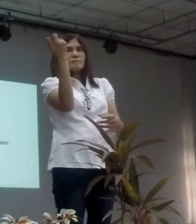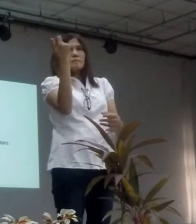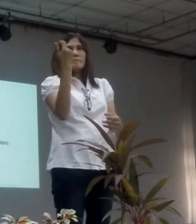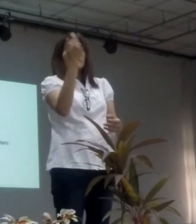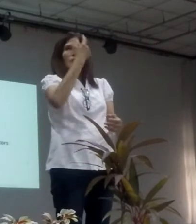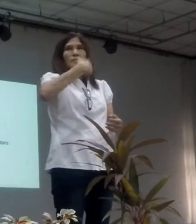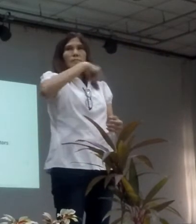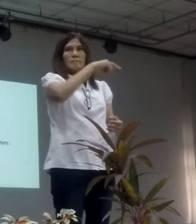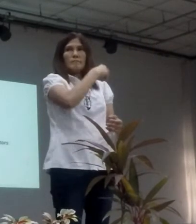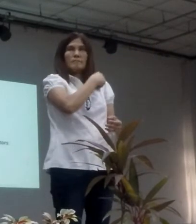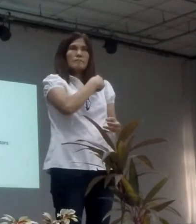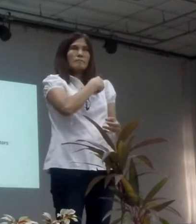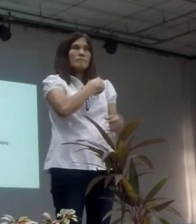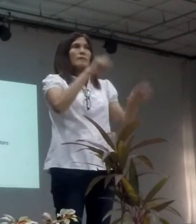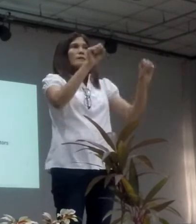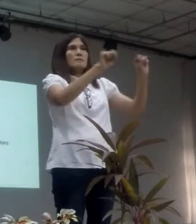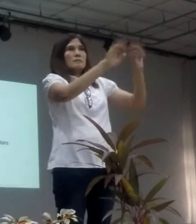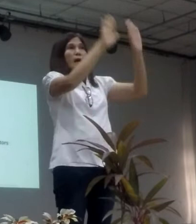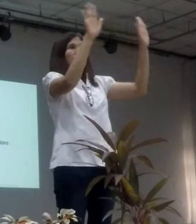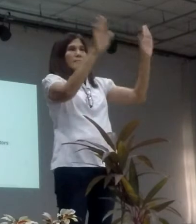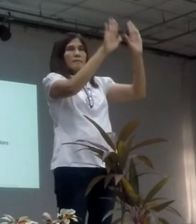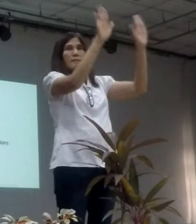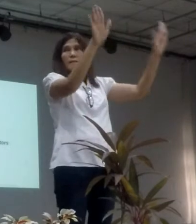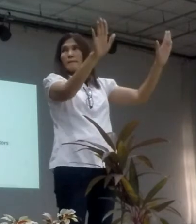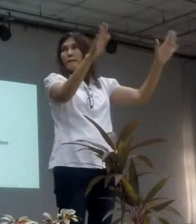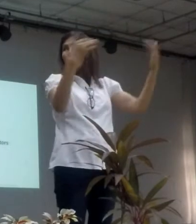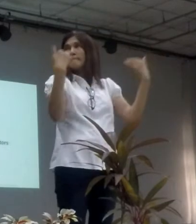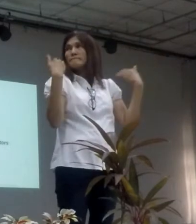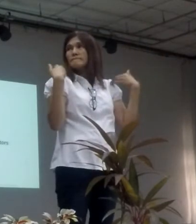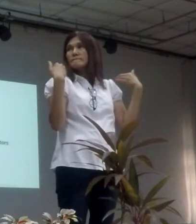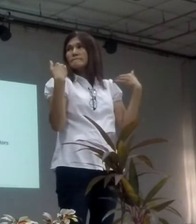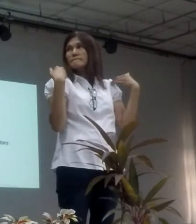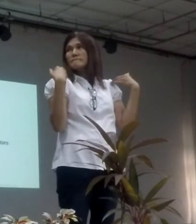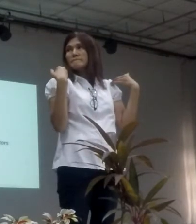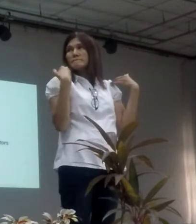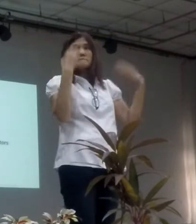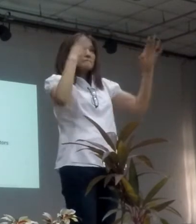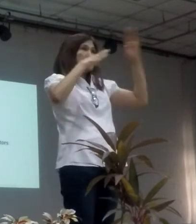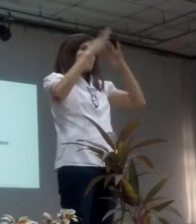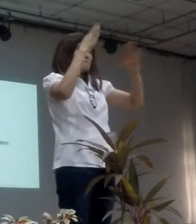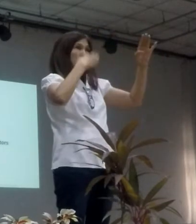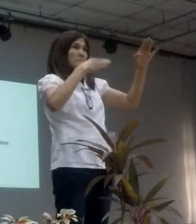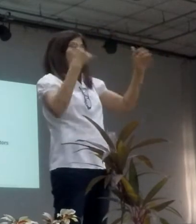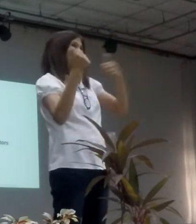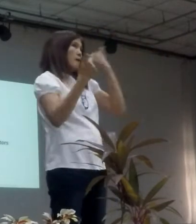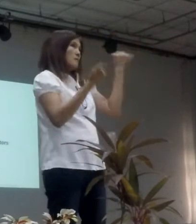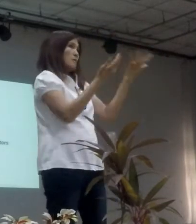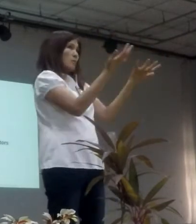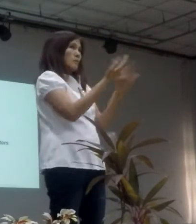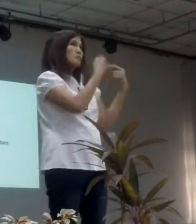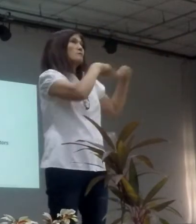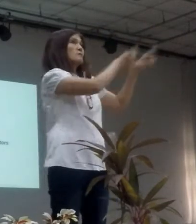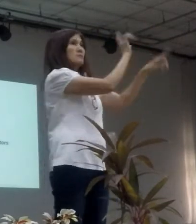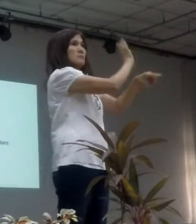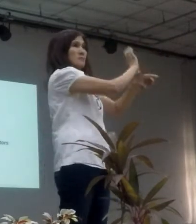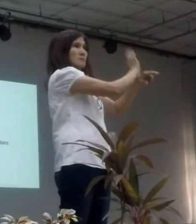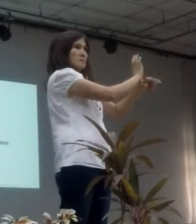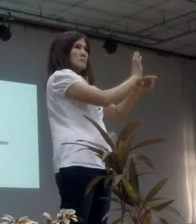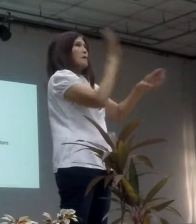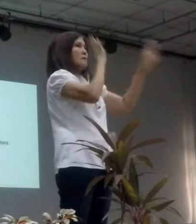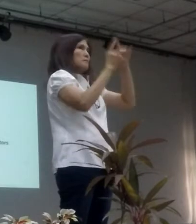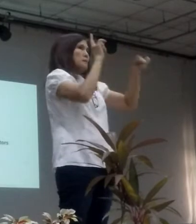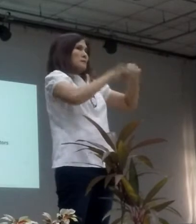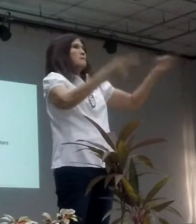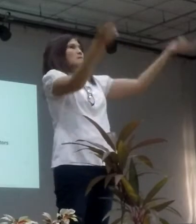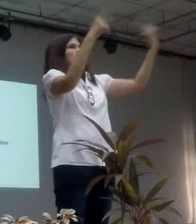Because if we do it on a Sunday, there is a problem of those who want to go to church first.